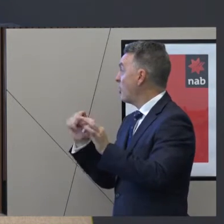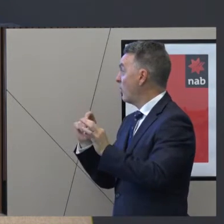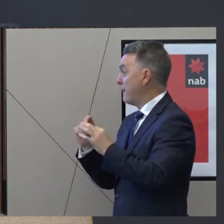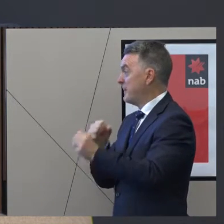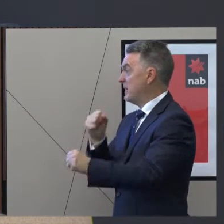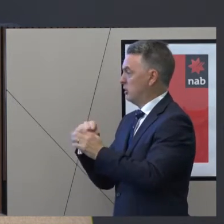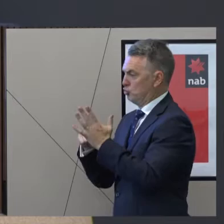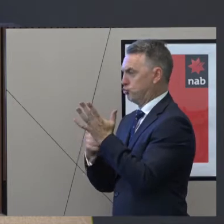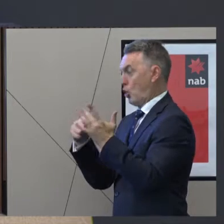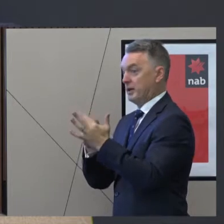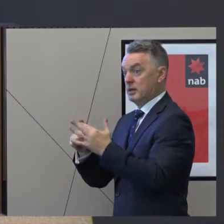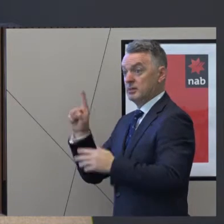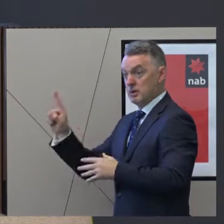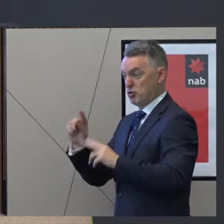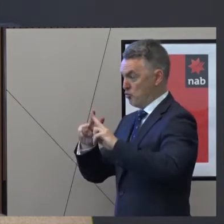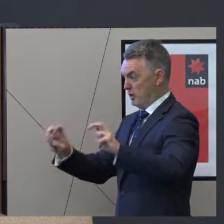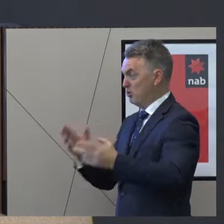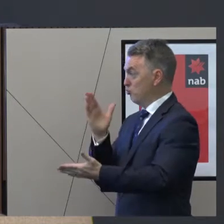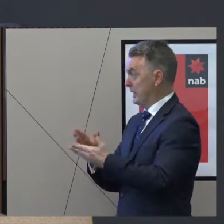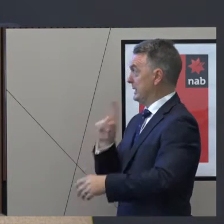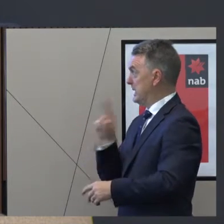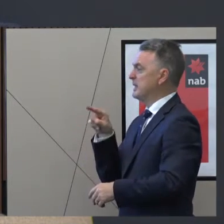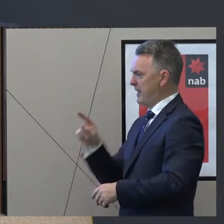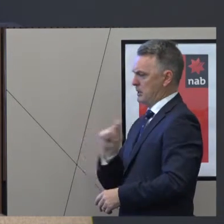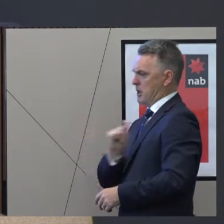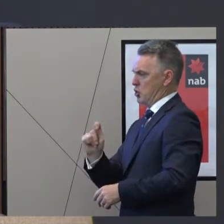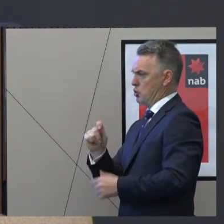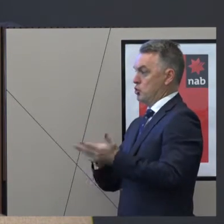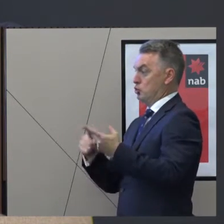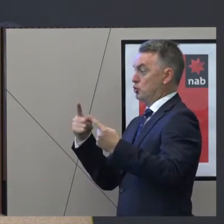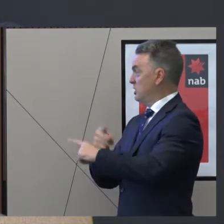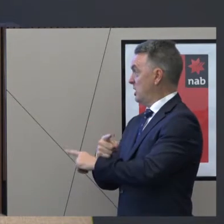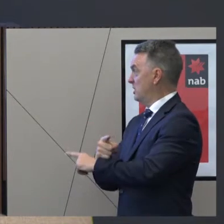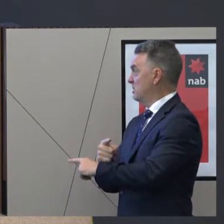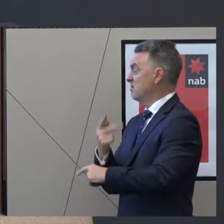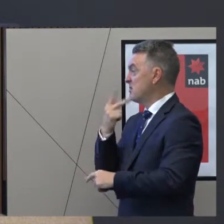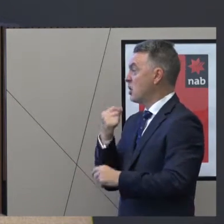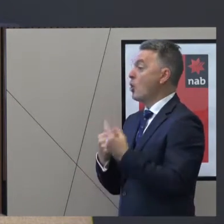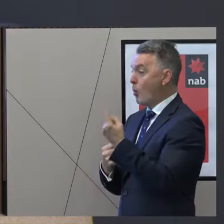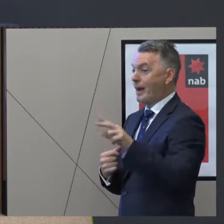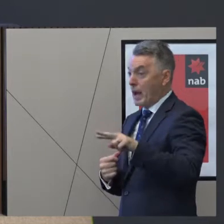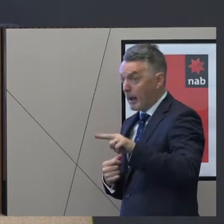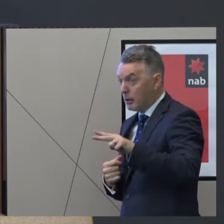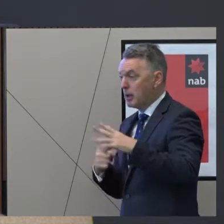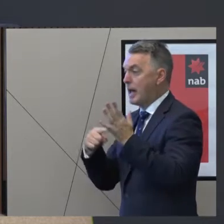research tells us values and attitudes change one couple at a time.